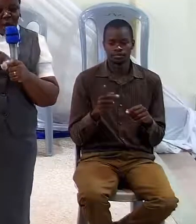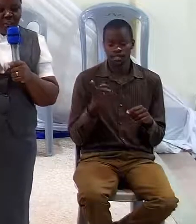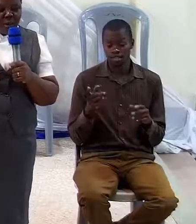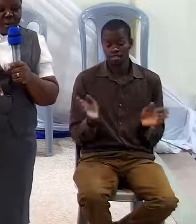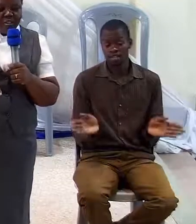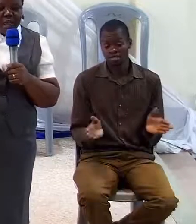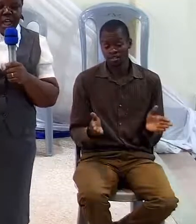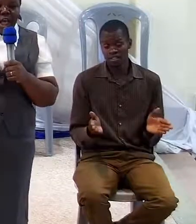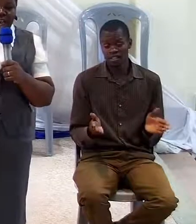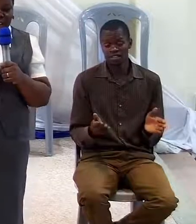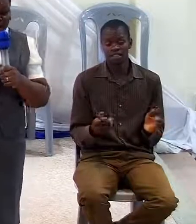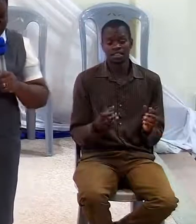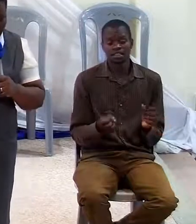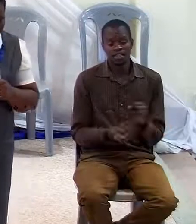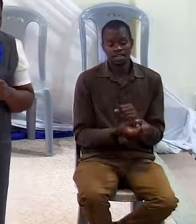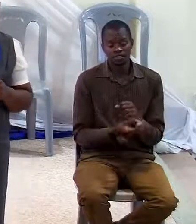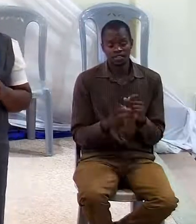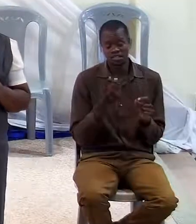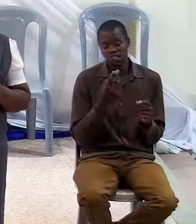one sitting, you are harming